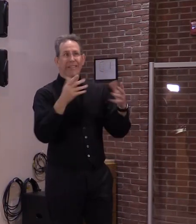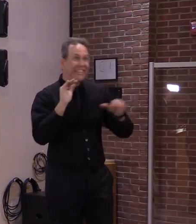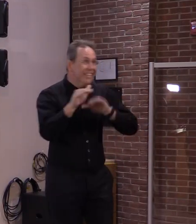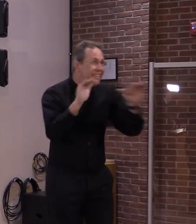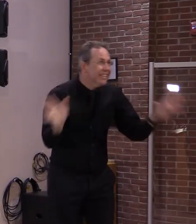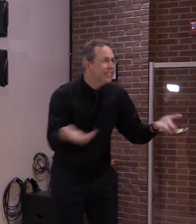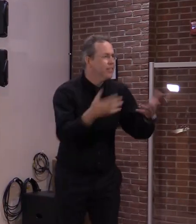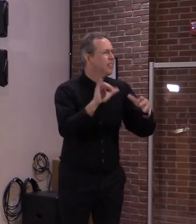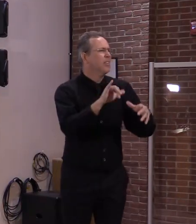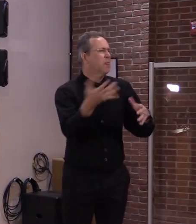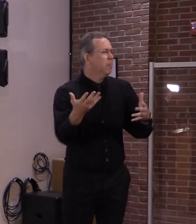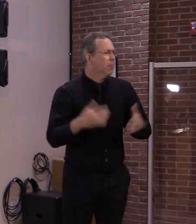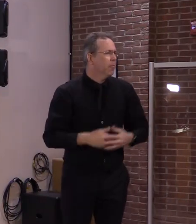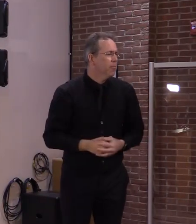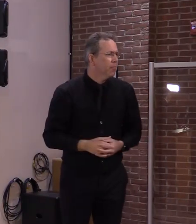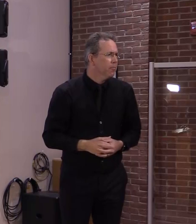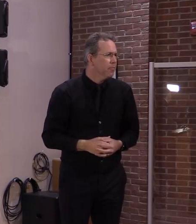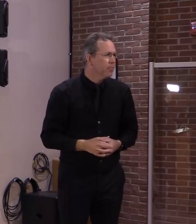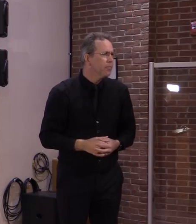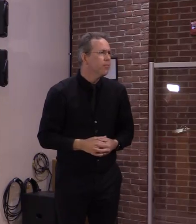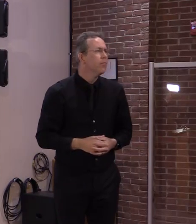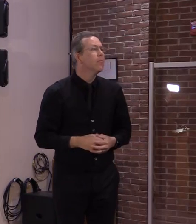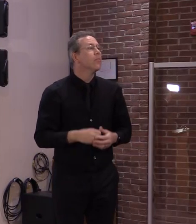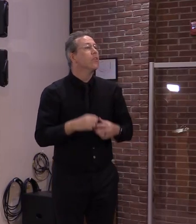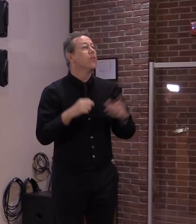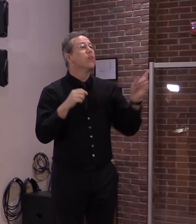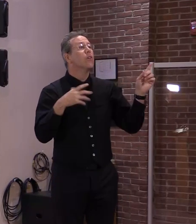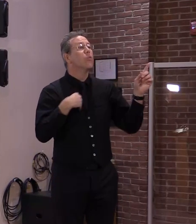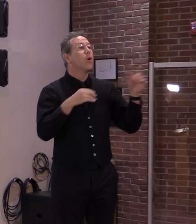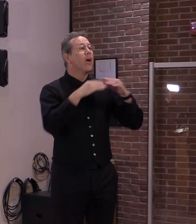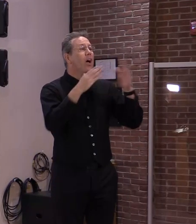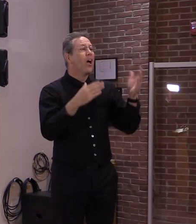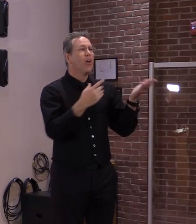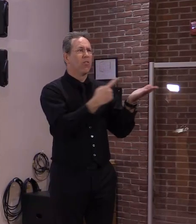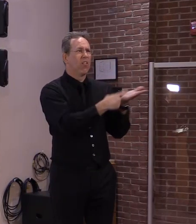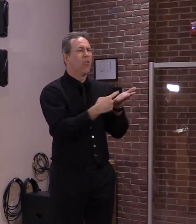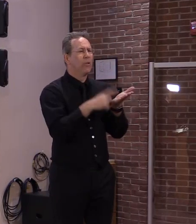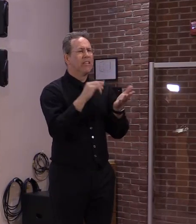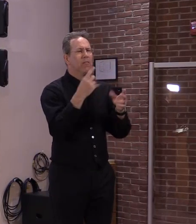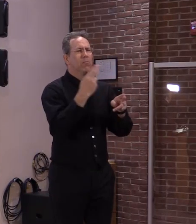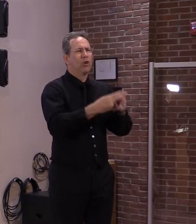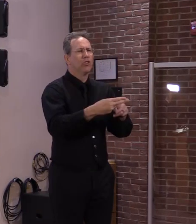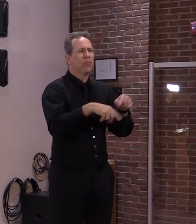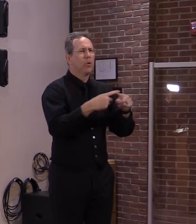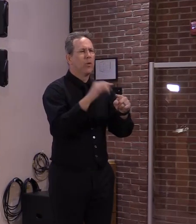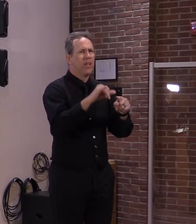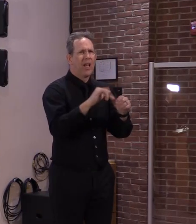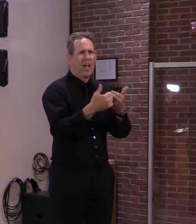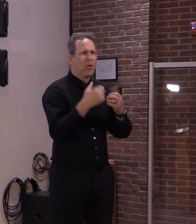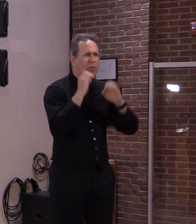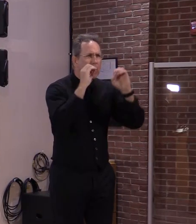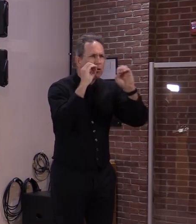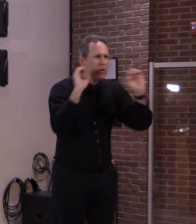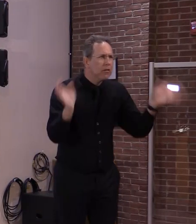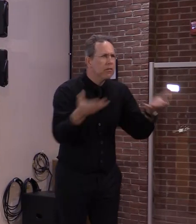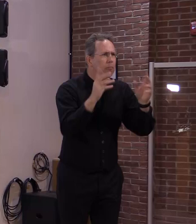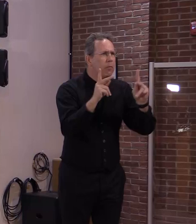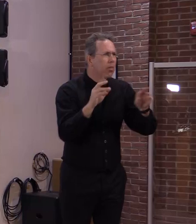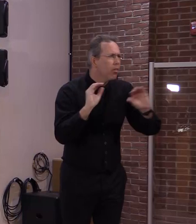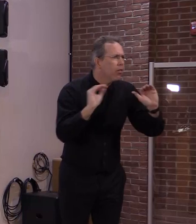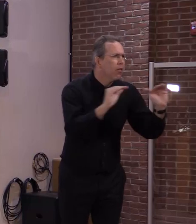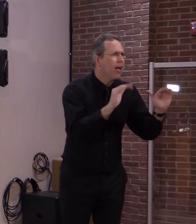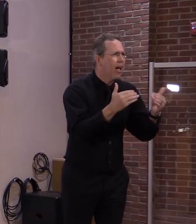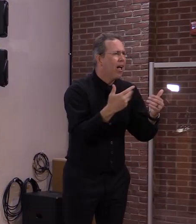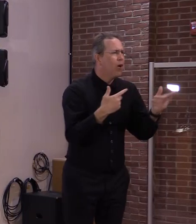about this a little bit on the call with the White House. Their feeling is that this gives more confidence,